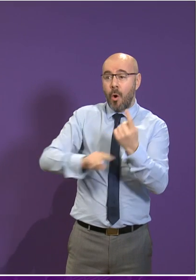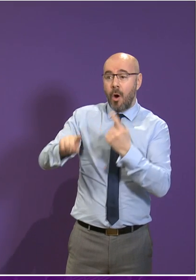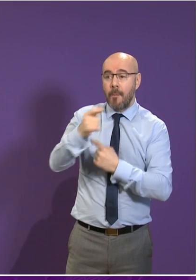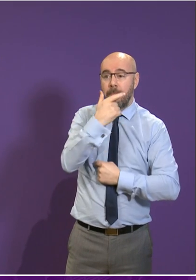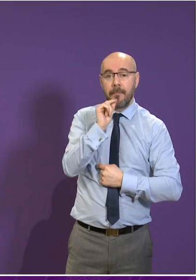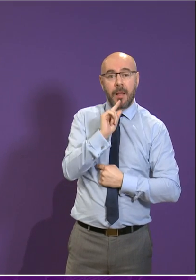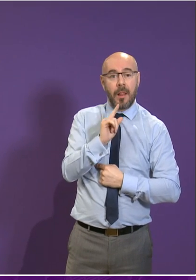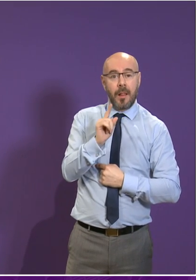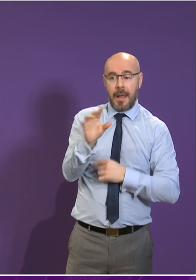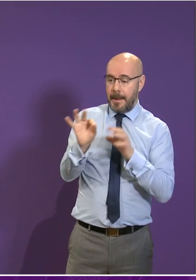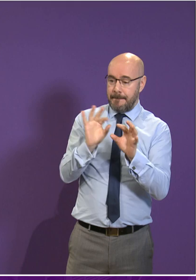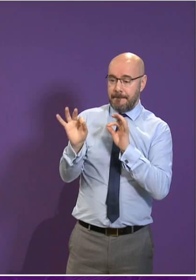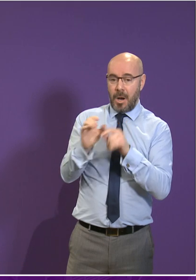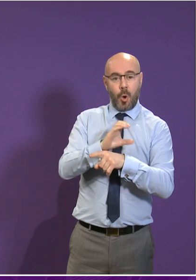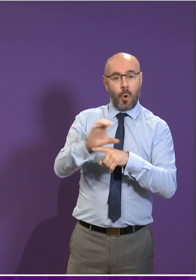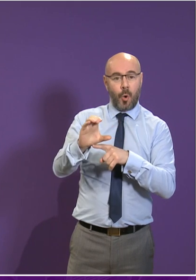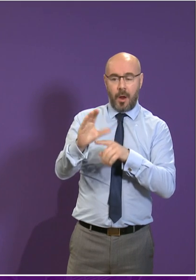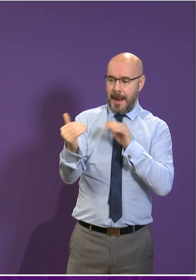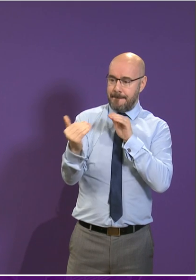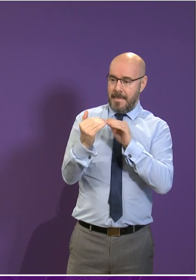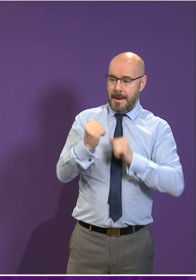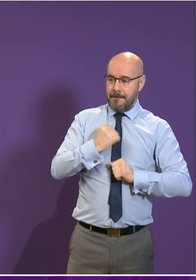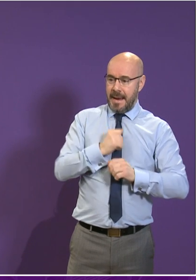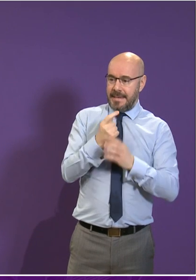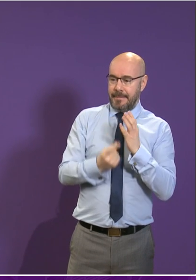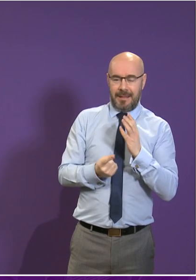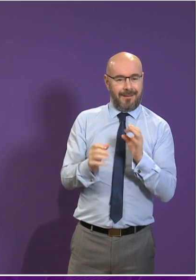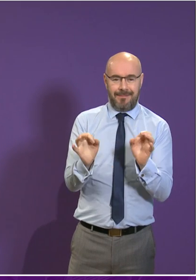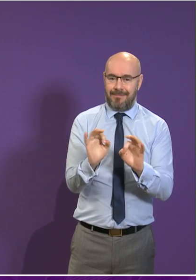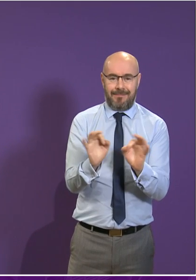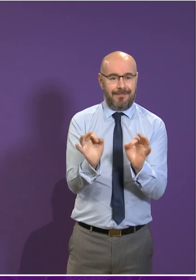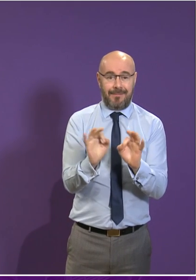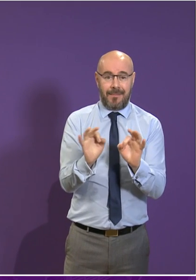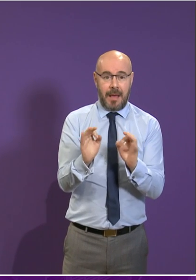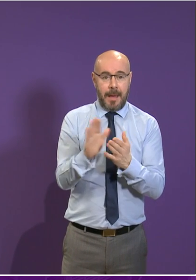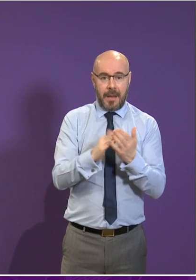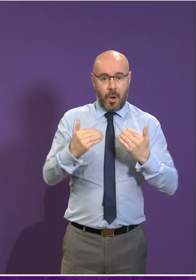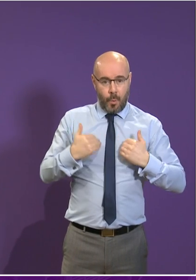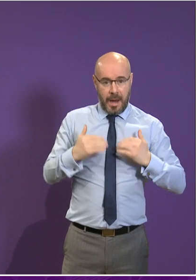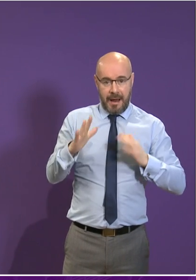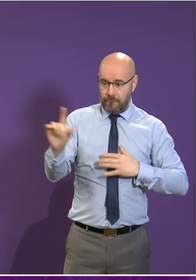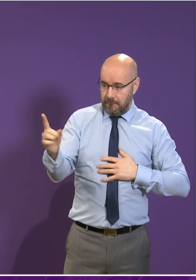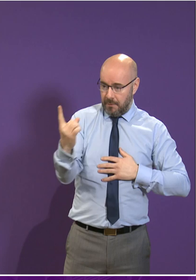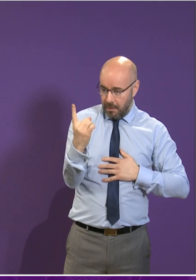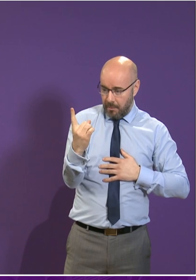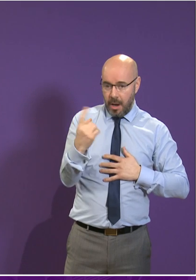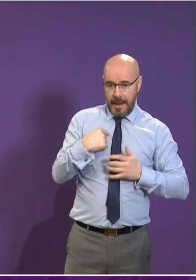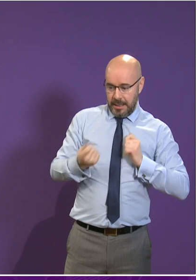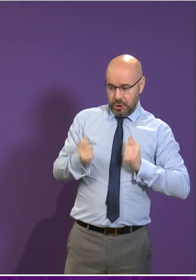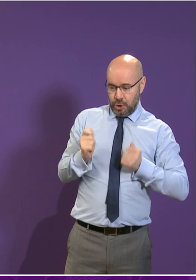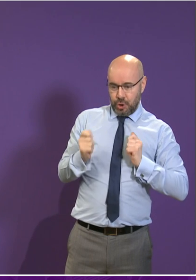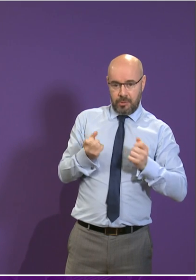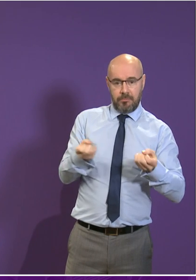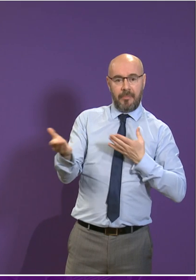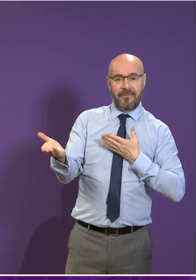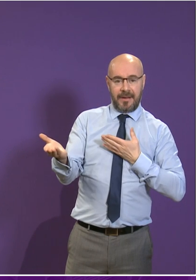specifically going to be designed for students with disabilities. So it is going to have to be a responsive system in universities where